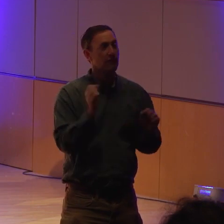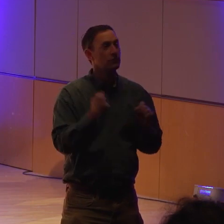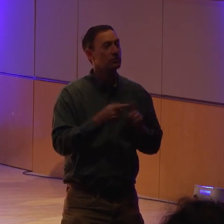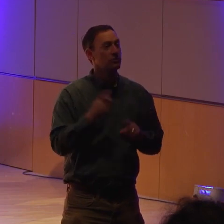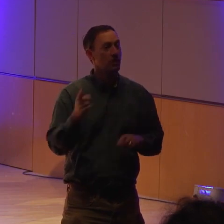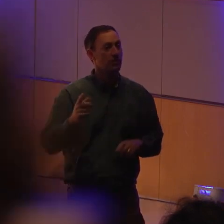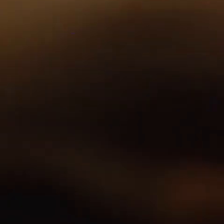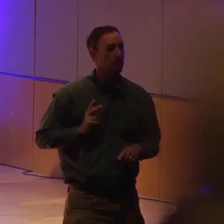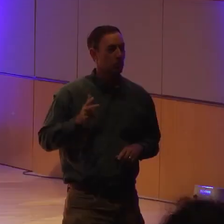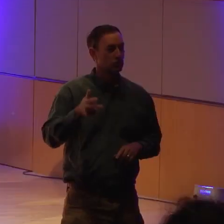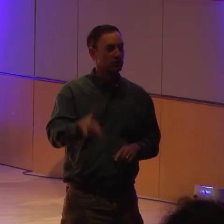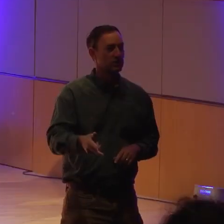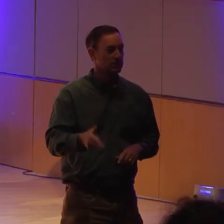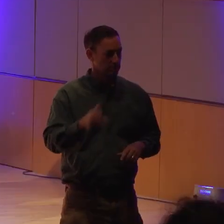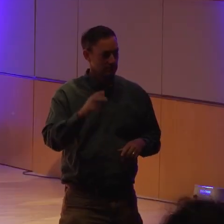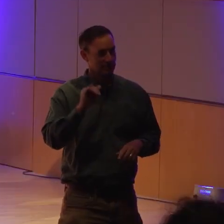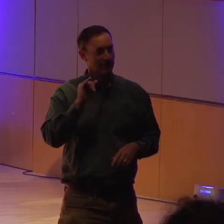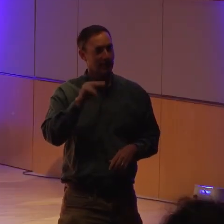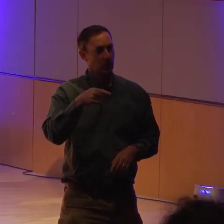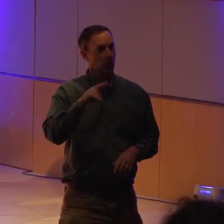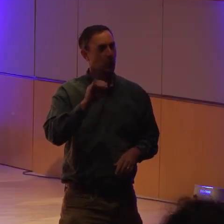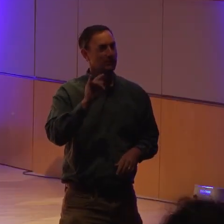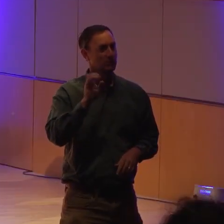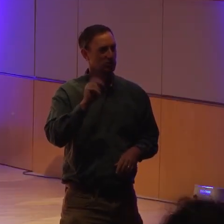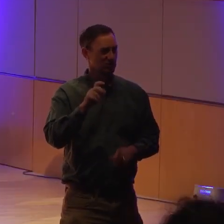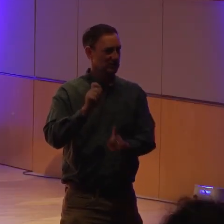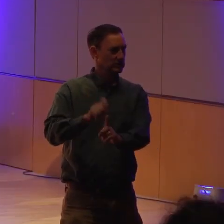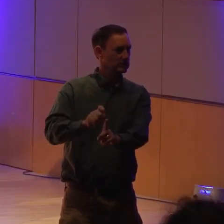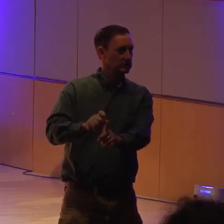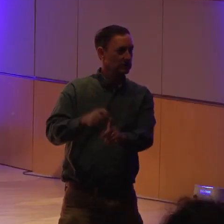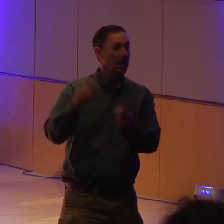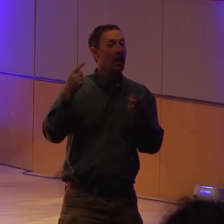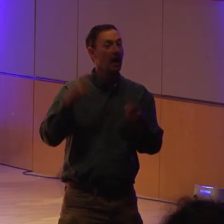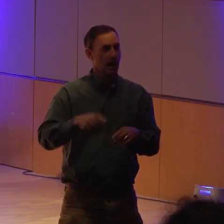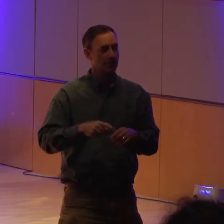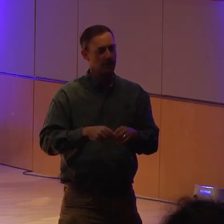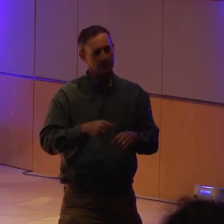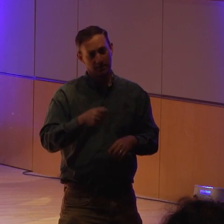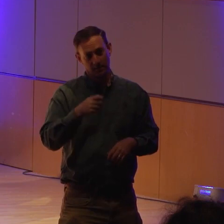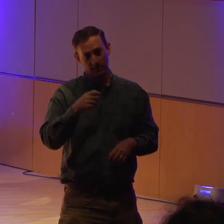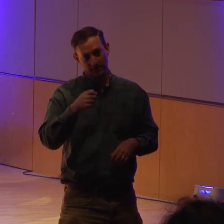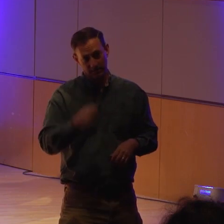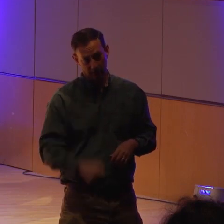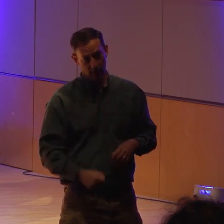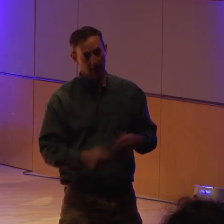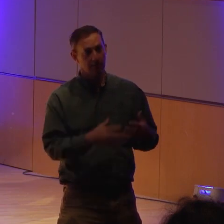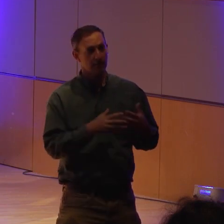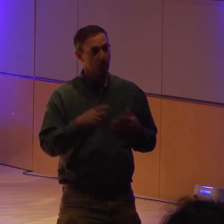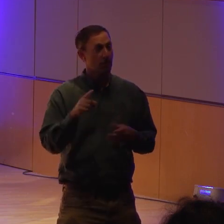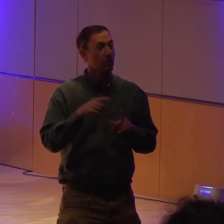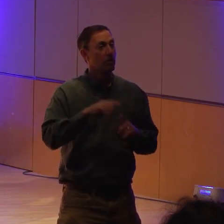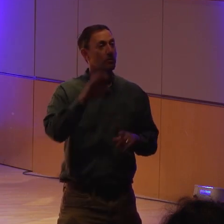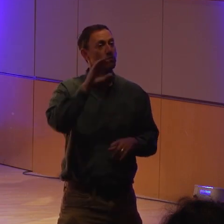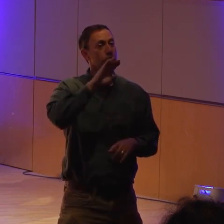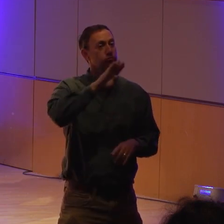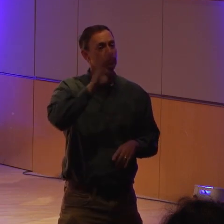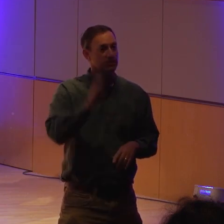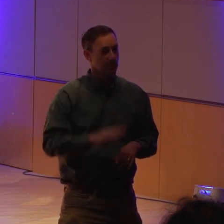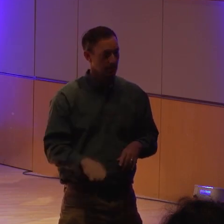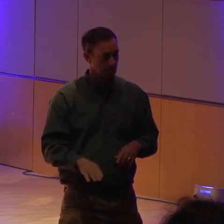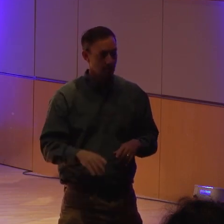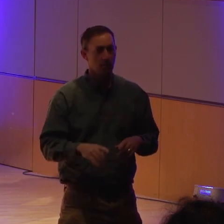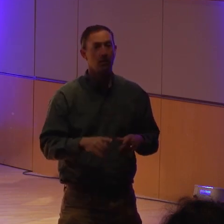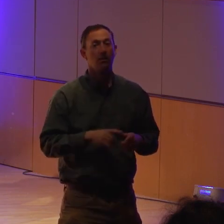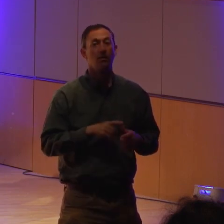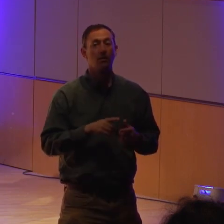Portuguese Inquisition, which was taking place in South America at that time in Brazil. And they were